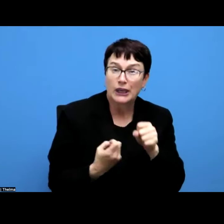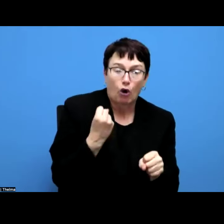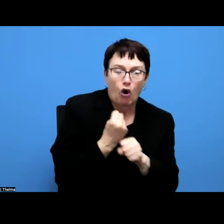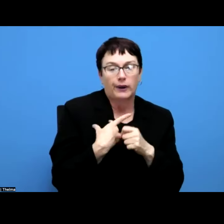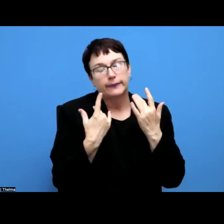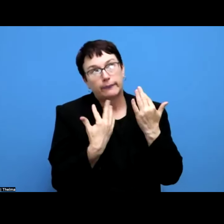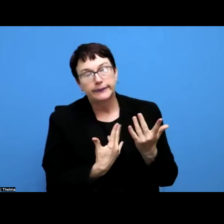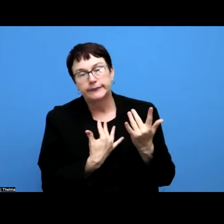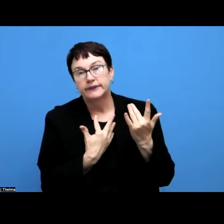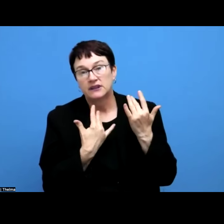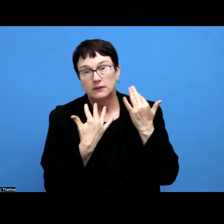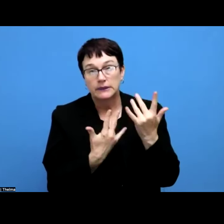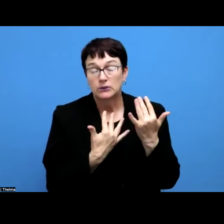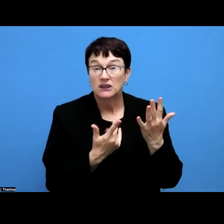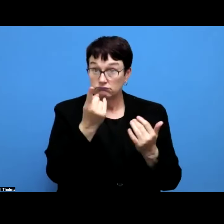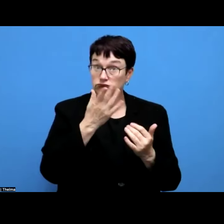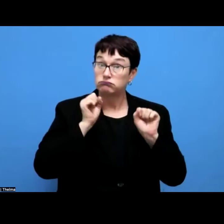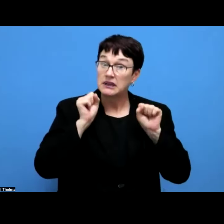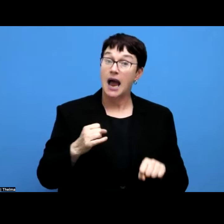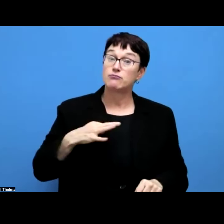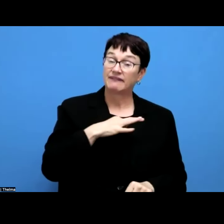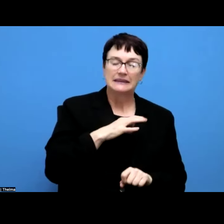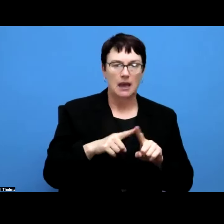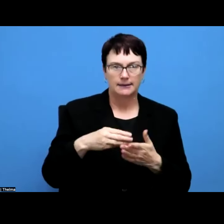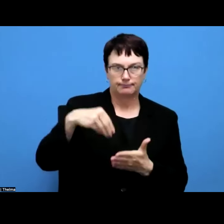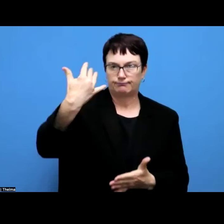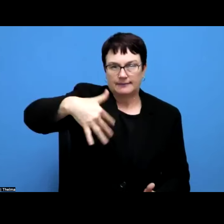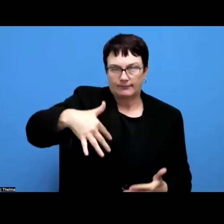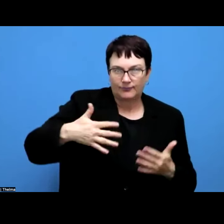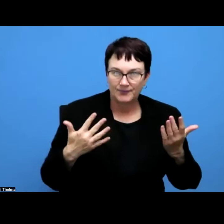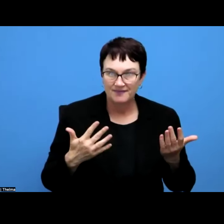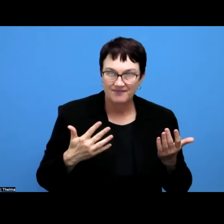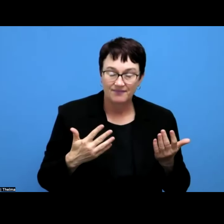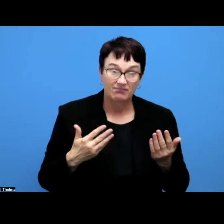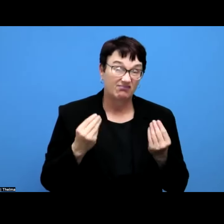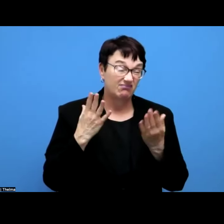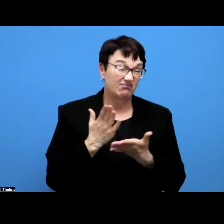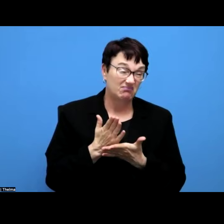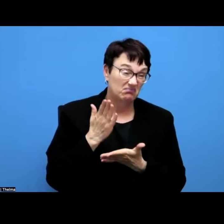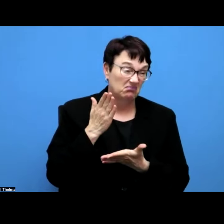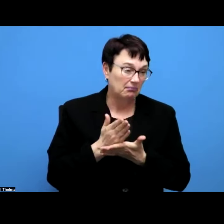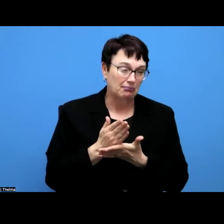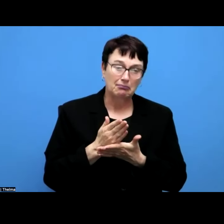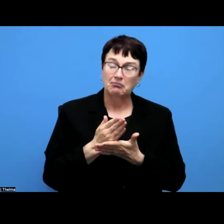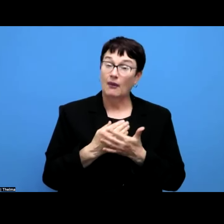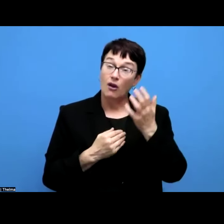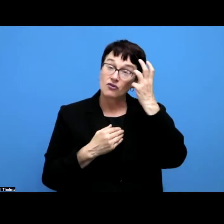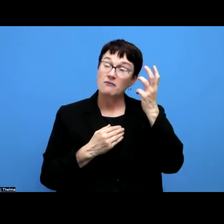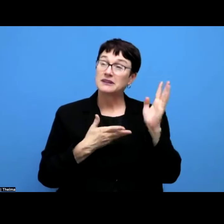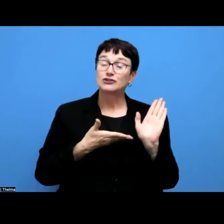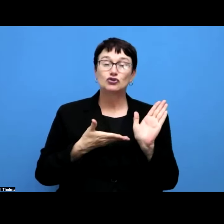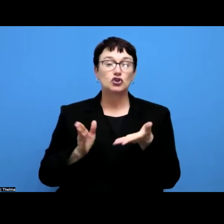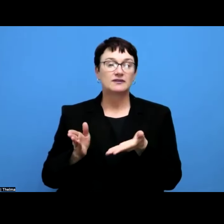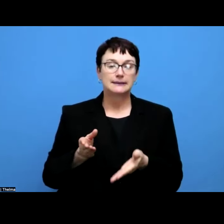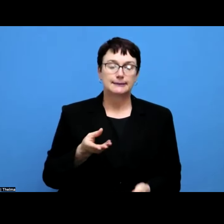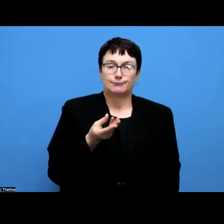expensive. The reality is that state services are often scarce and deficient. As a respondent from Panama